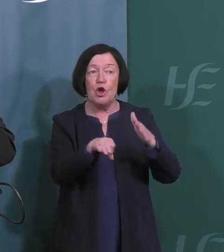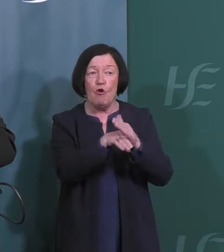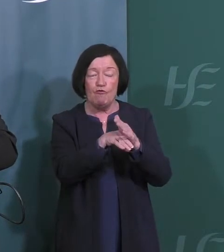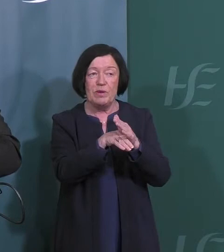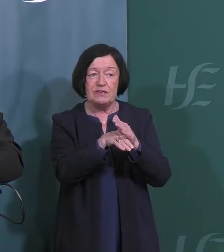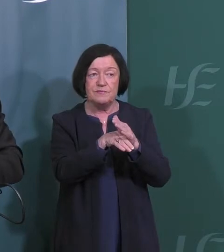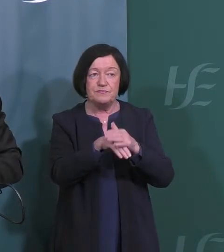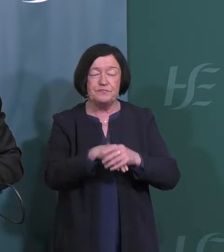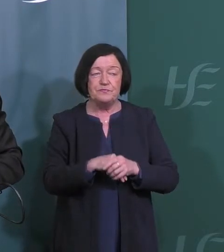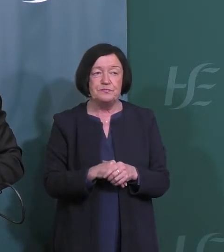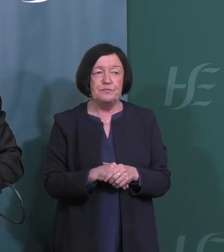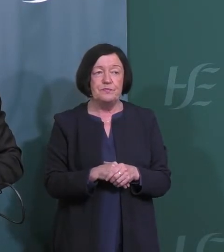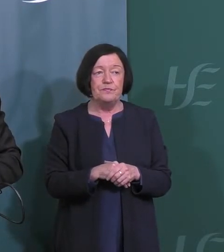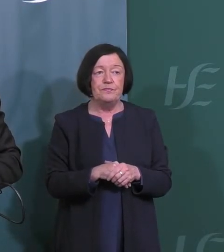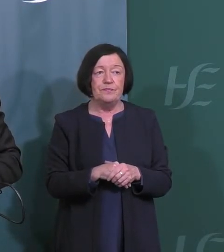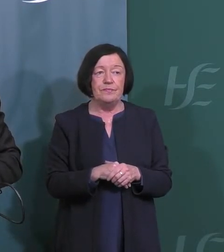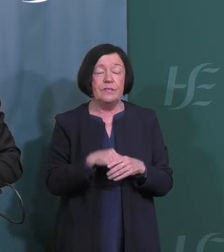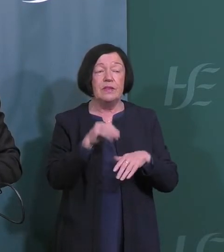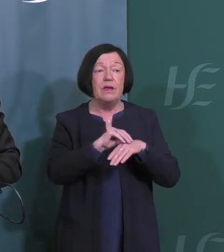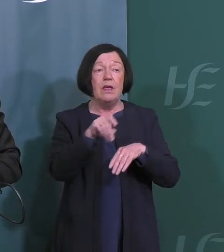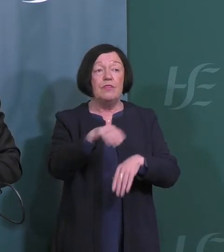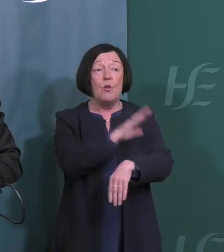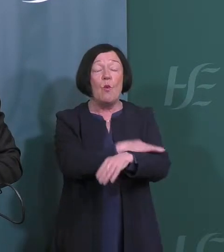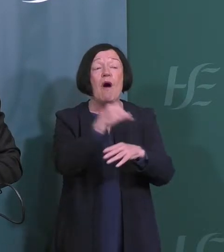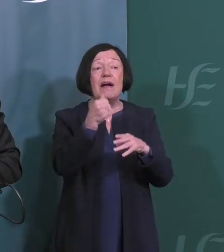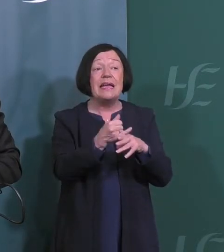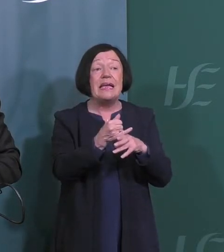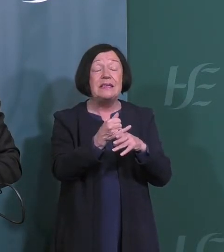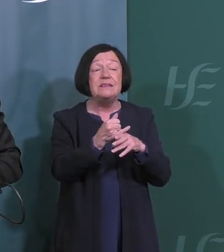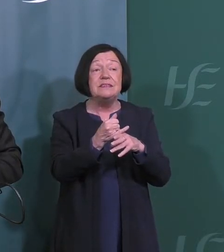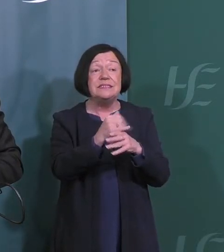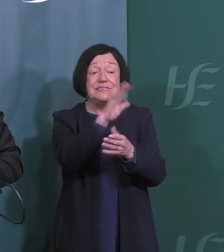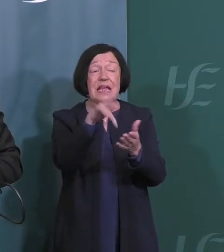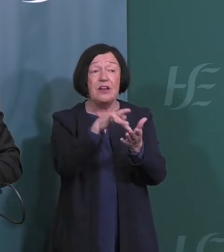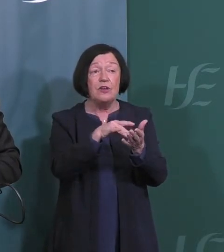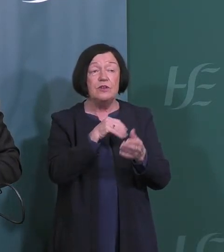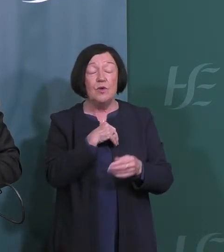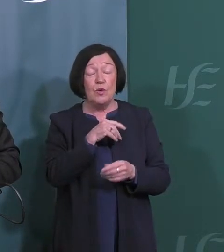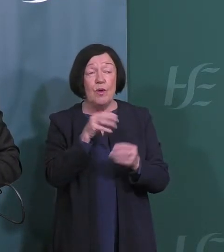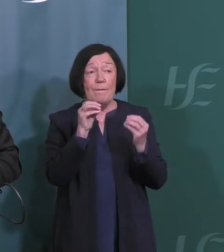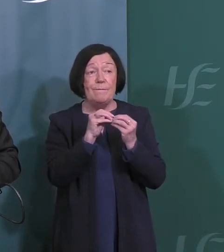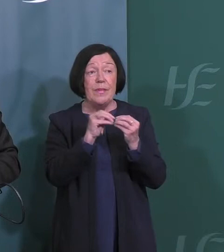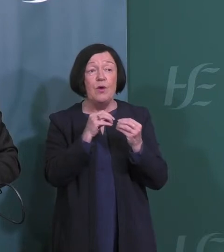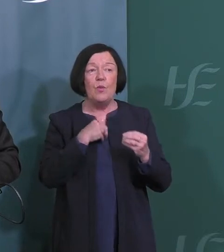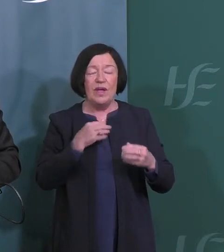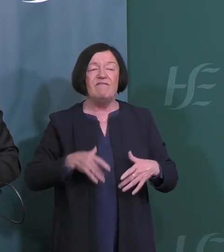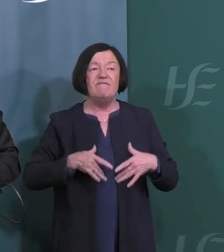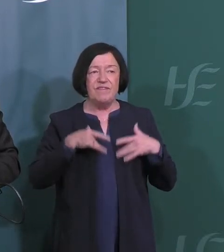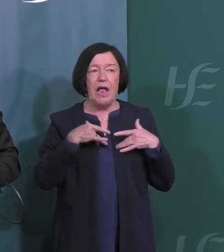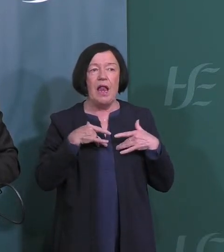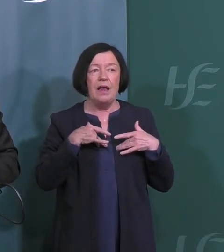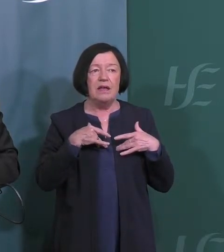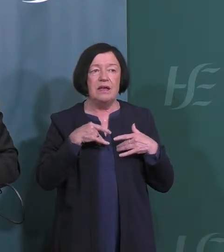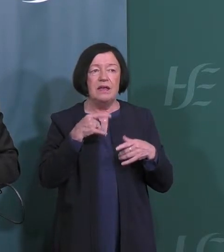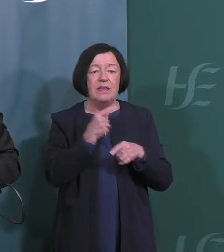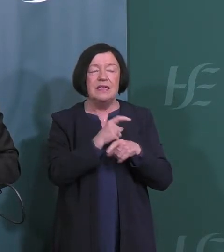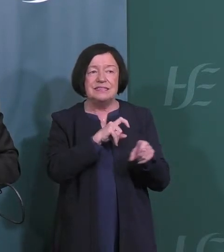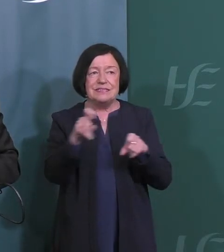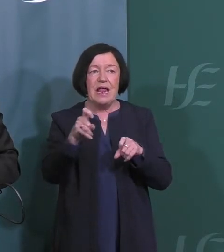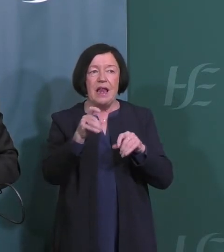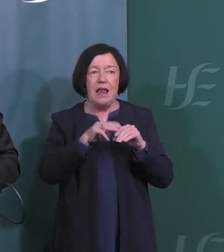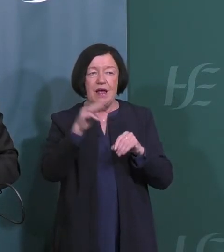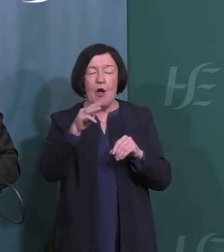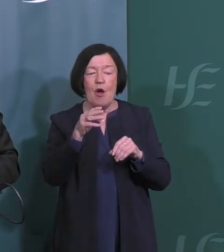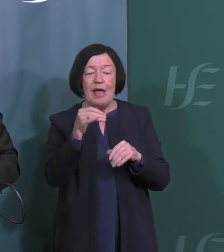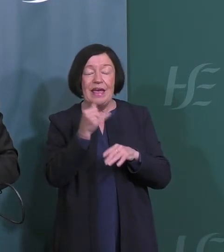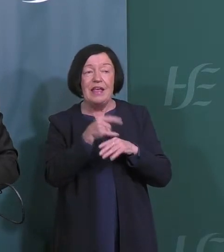relation to that. On the walk-in facility, just to state, we do feel that there's still a further